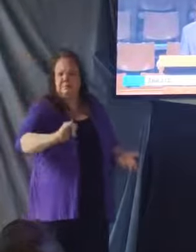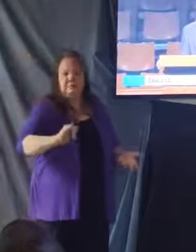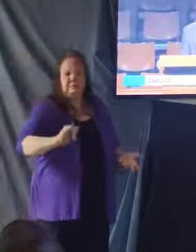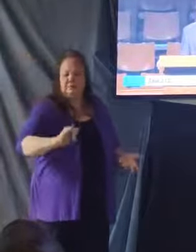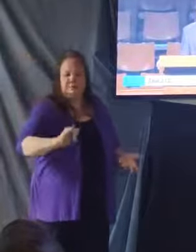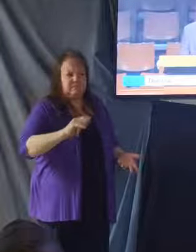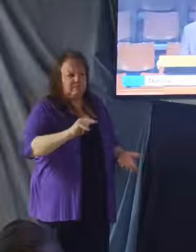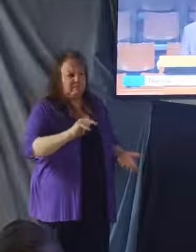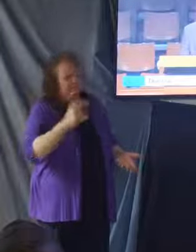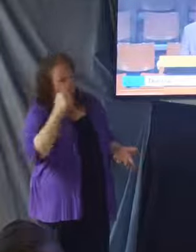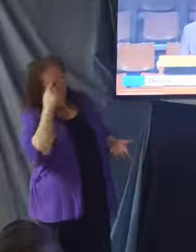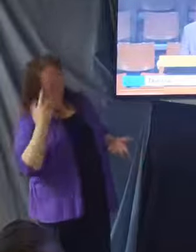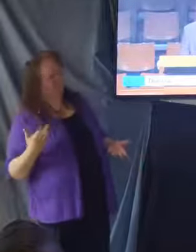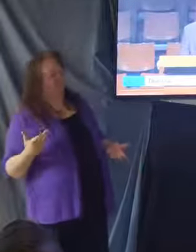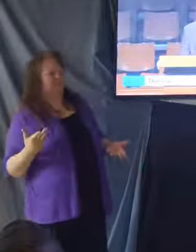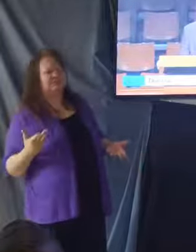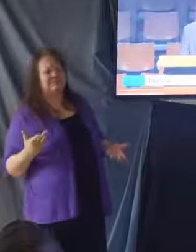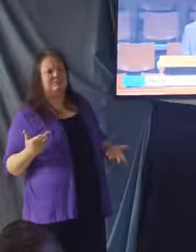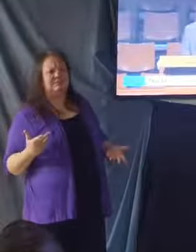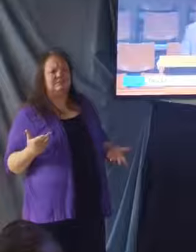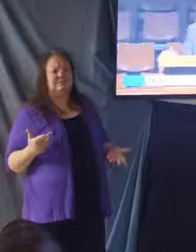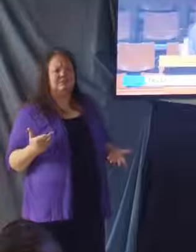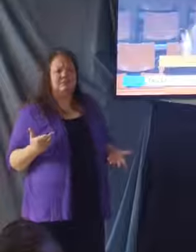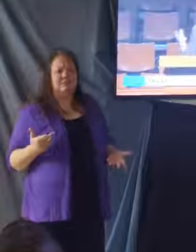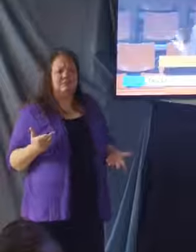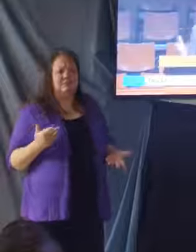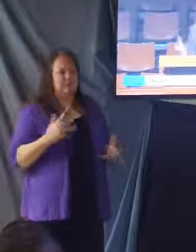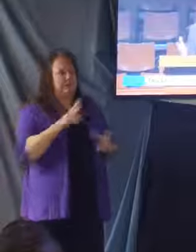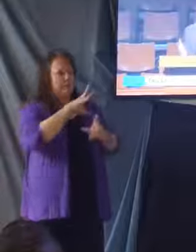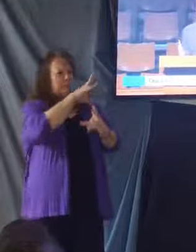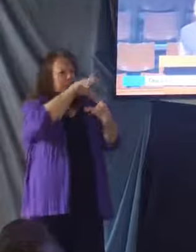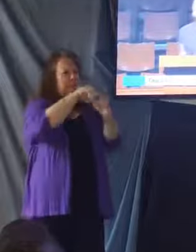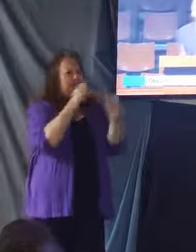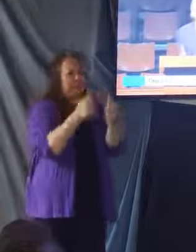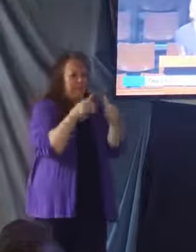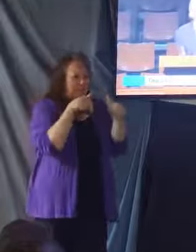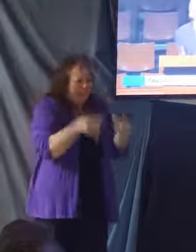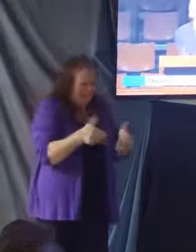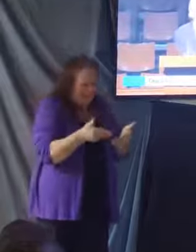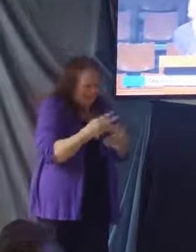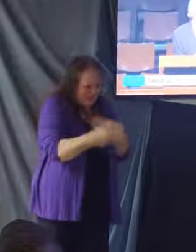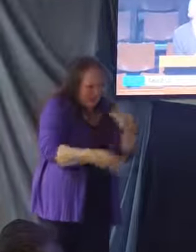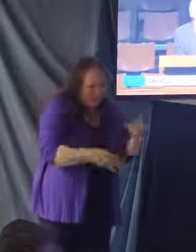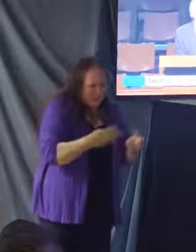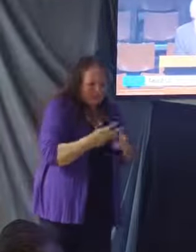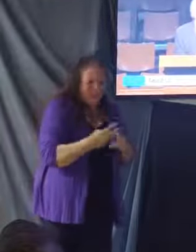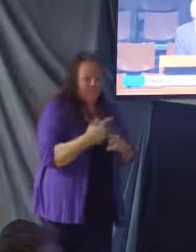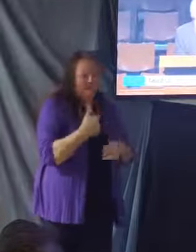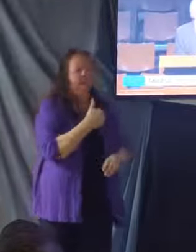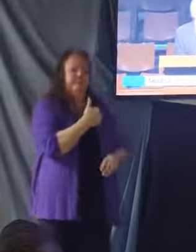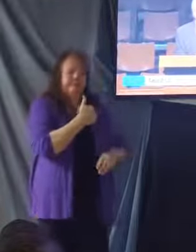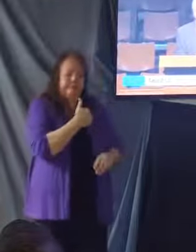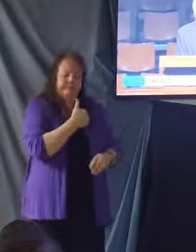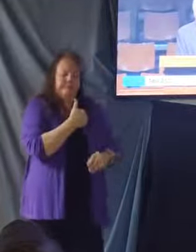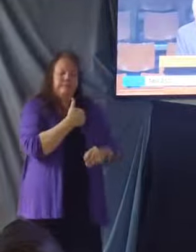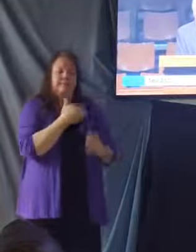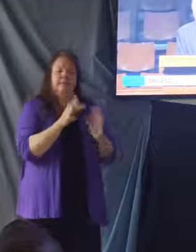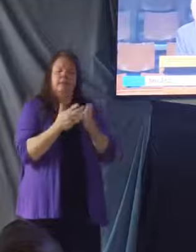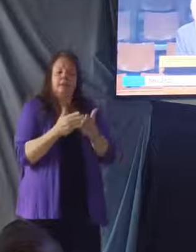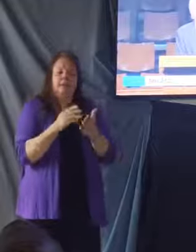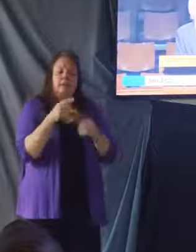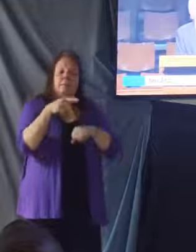It makes no sense to be caught up with the things of this life. We're constantly reminded of this in